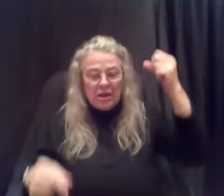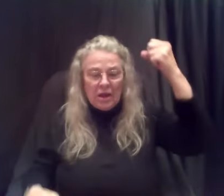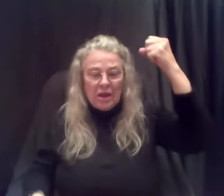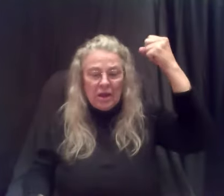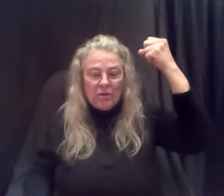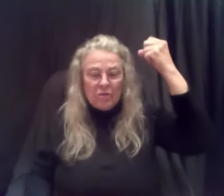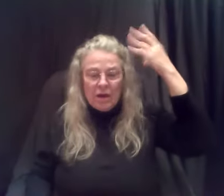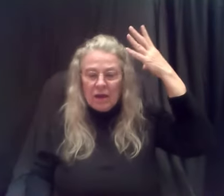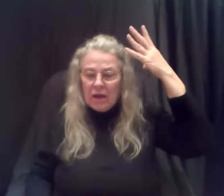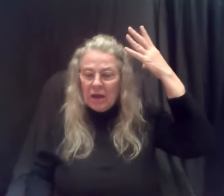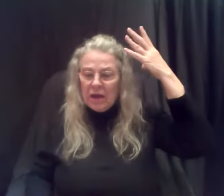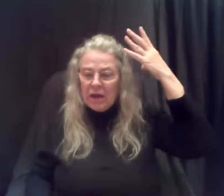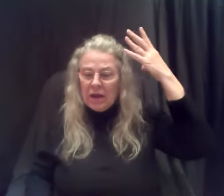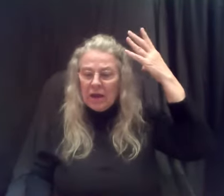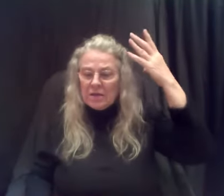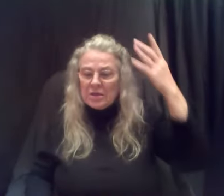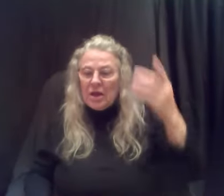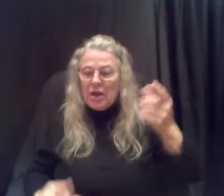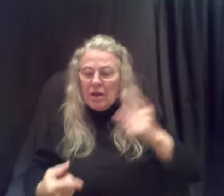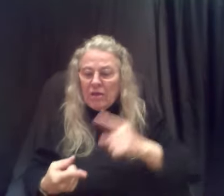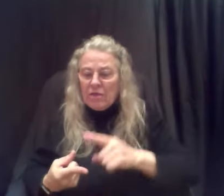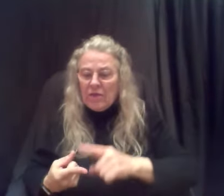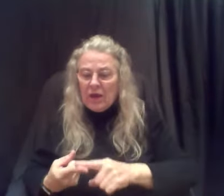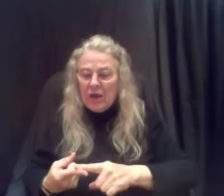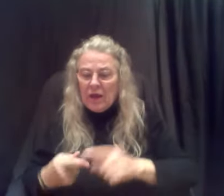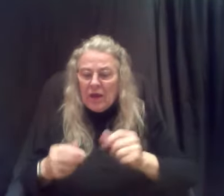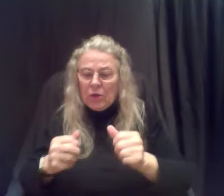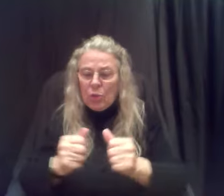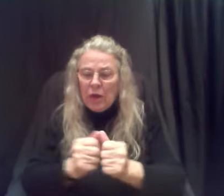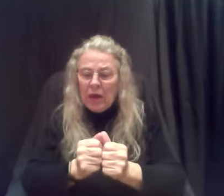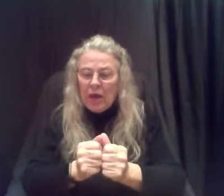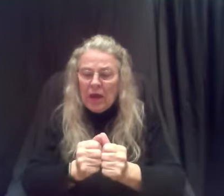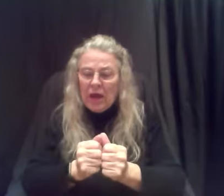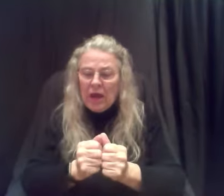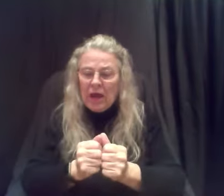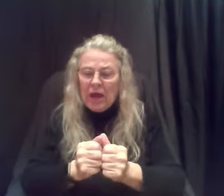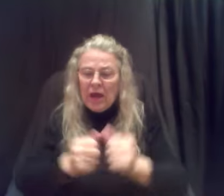amazing grace. Then with the